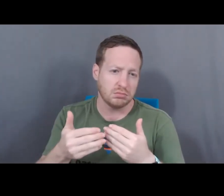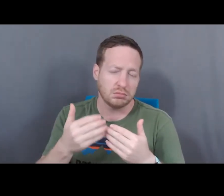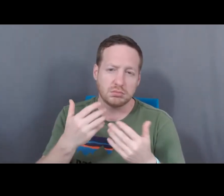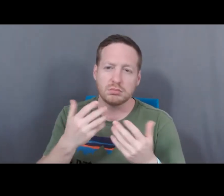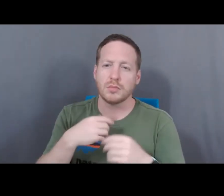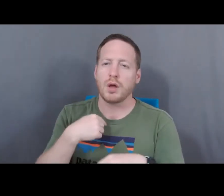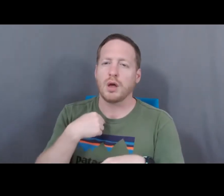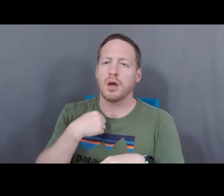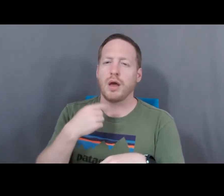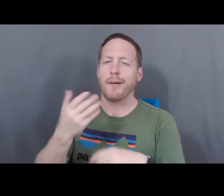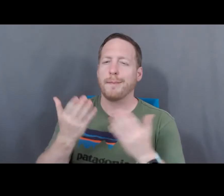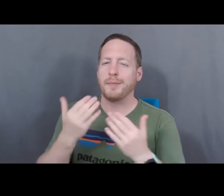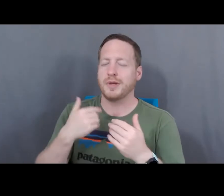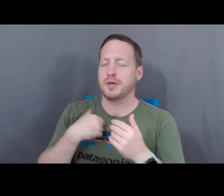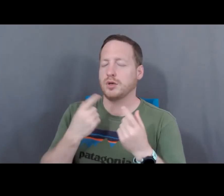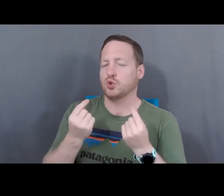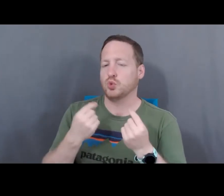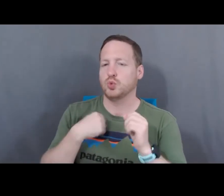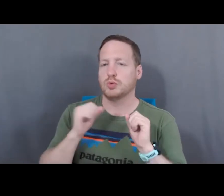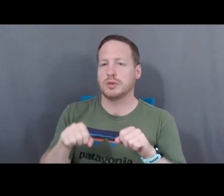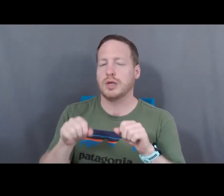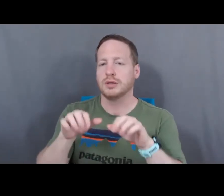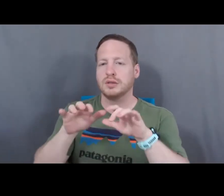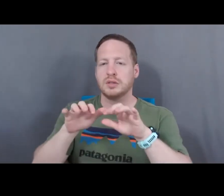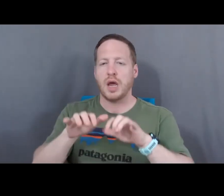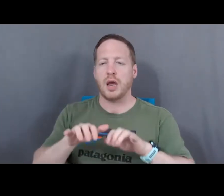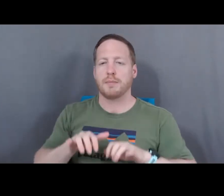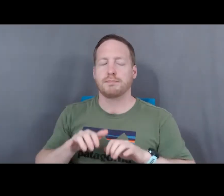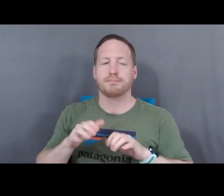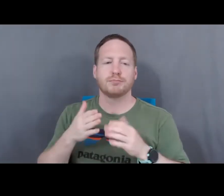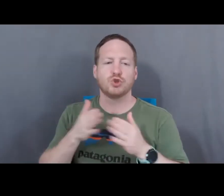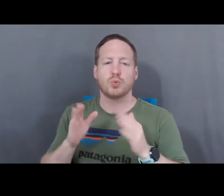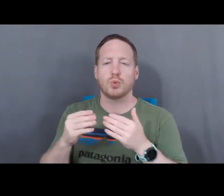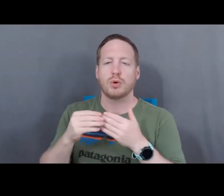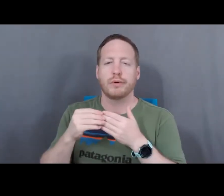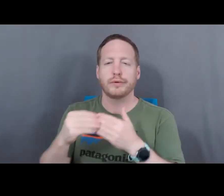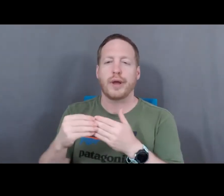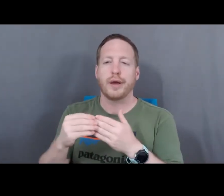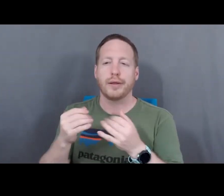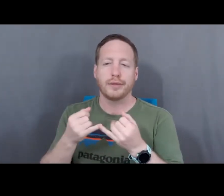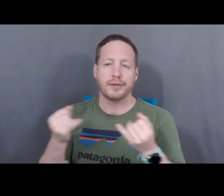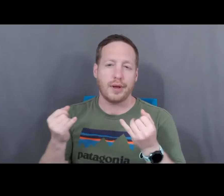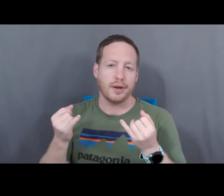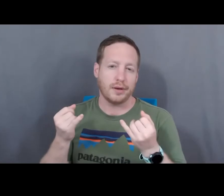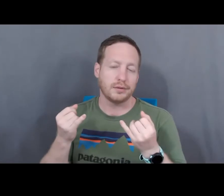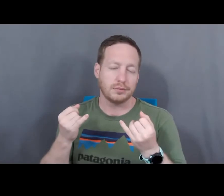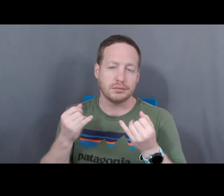we can then move on to the next item. What I'll do is I'll go ahead and type up a general